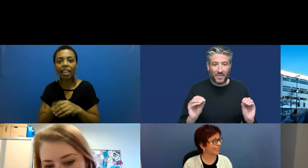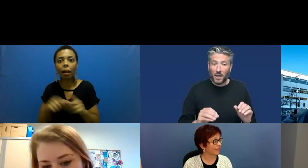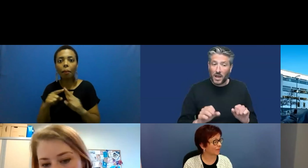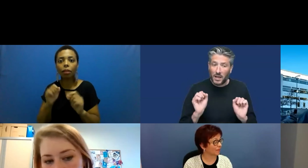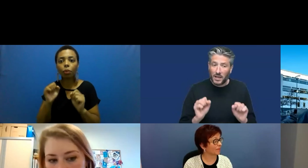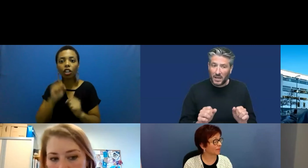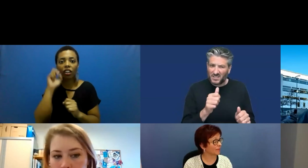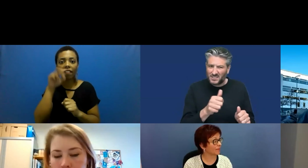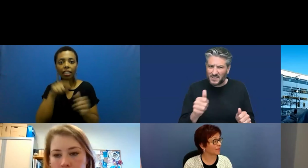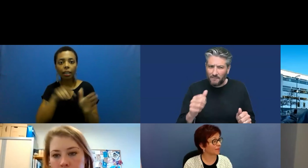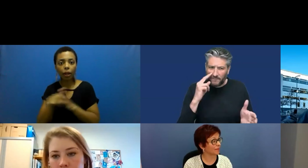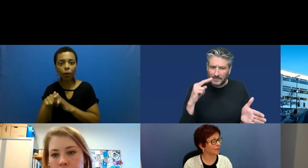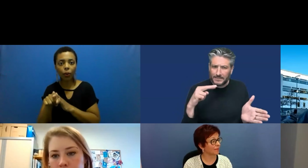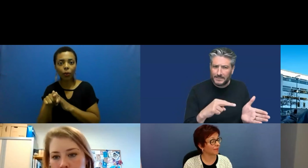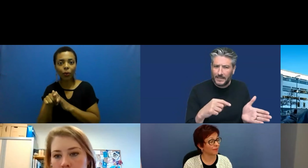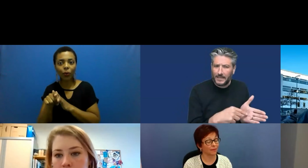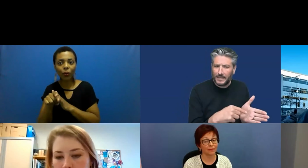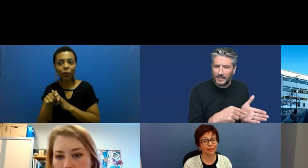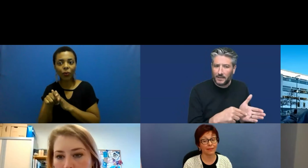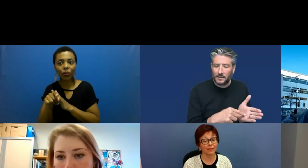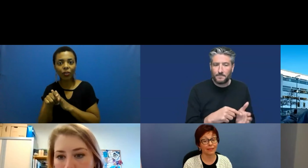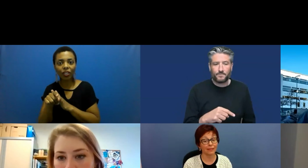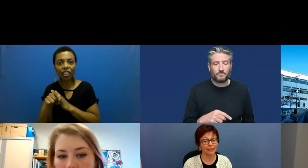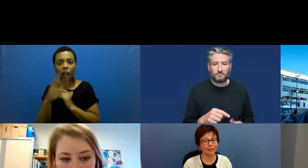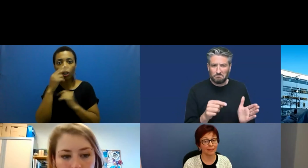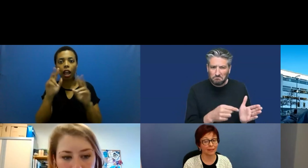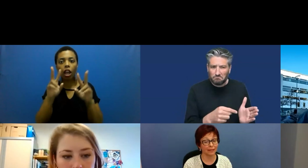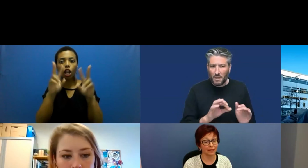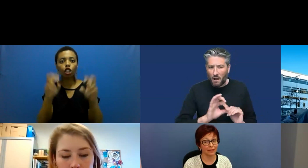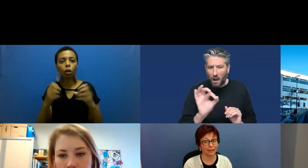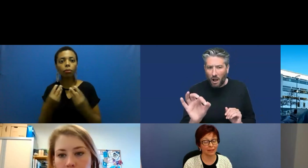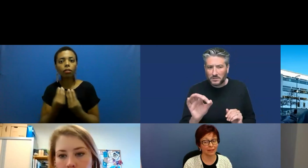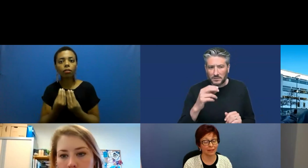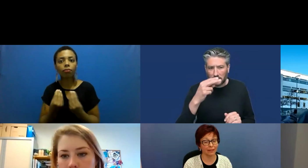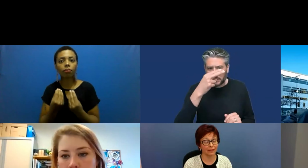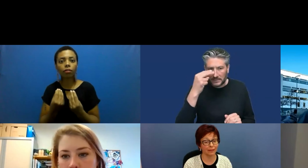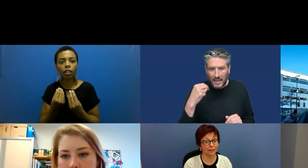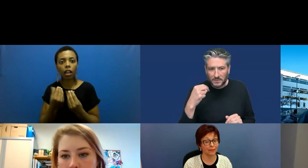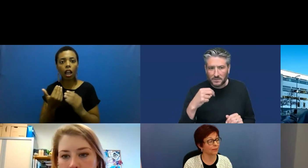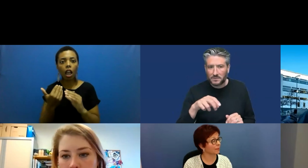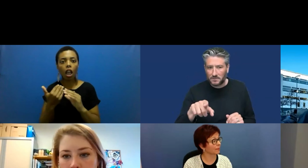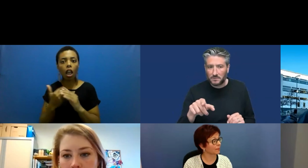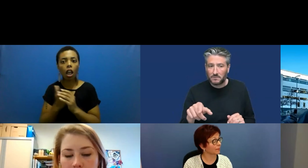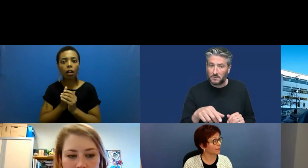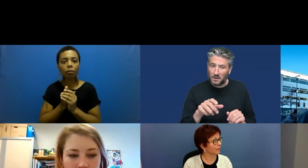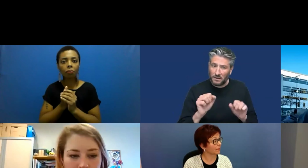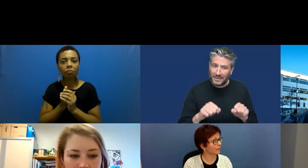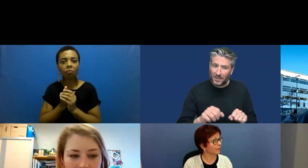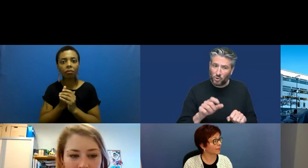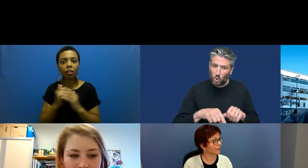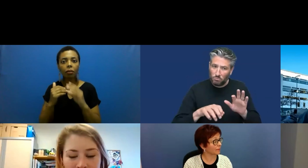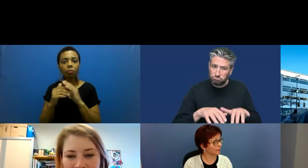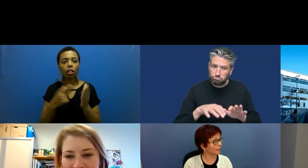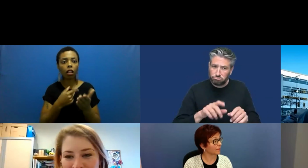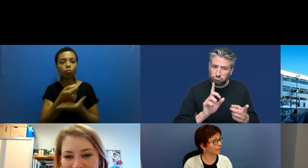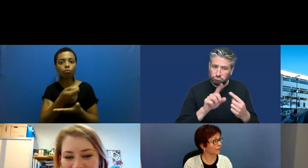question to Anna about sense. If you can address these in written form. Yes, I will do that